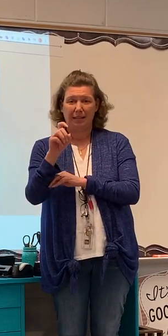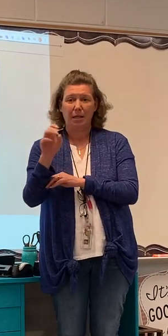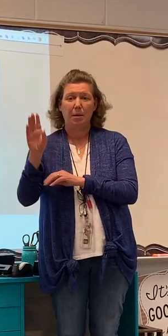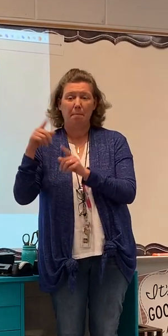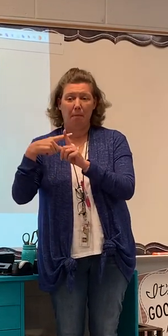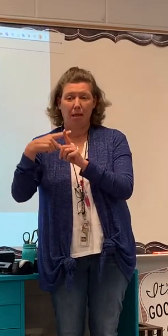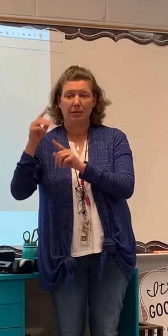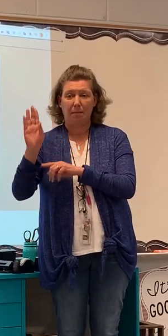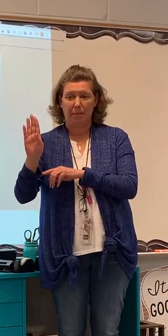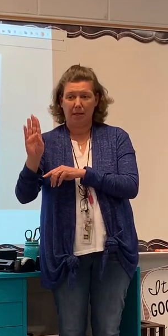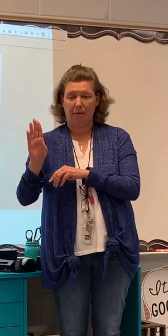standard form.